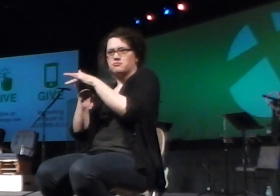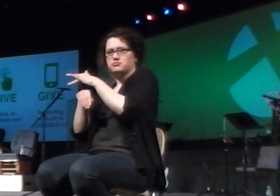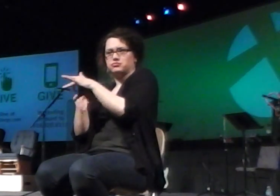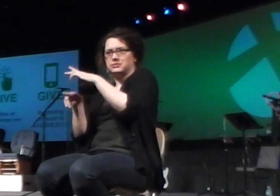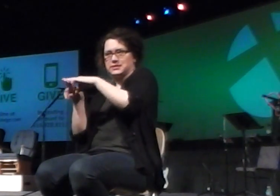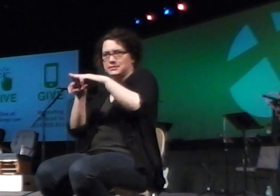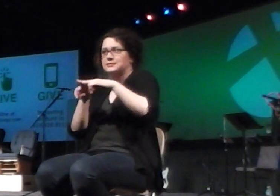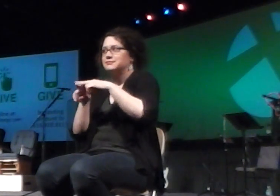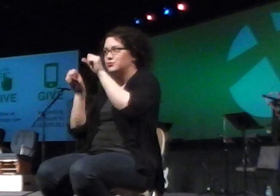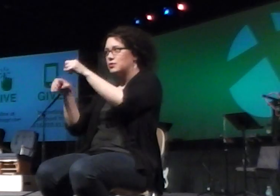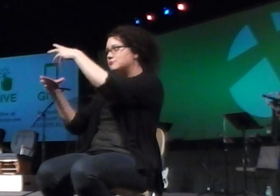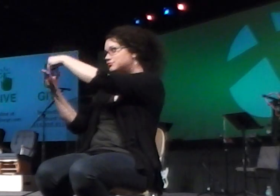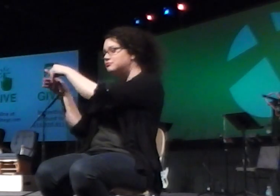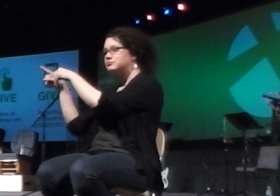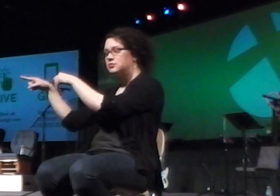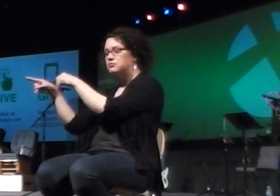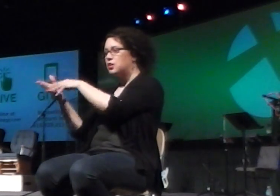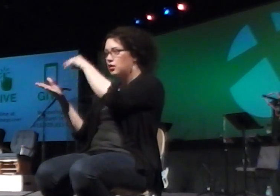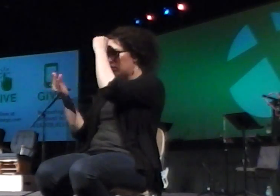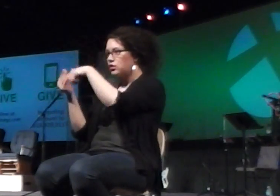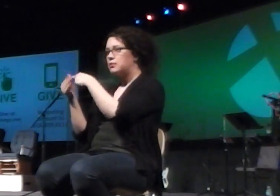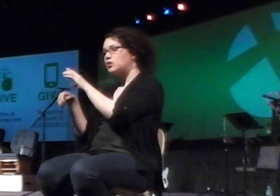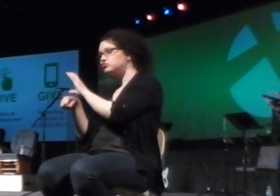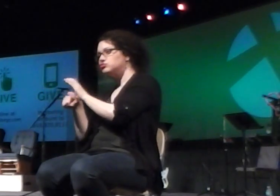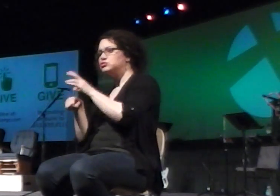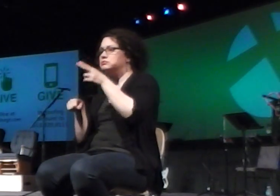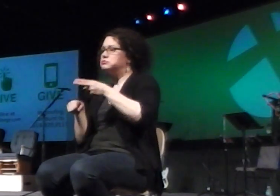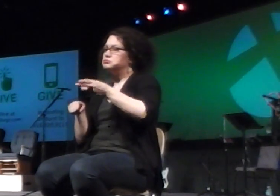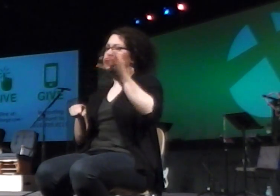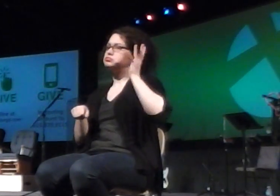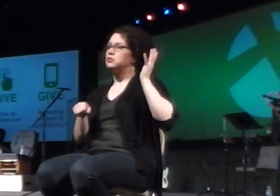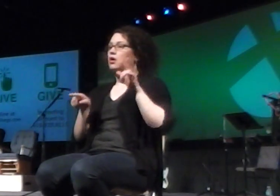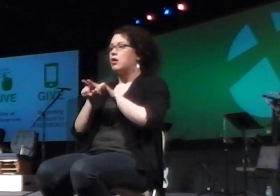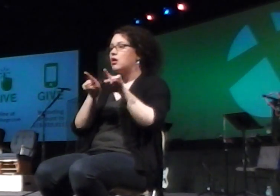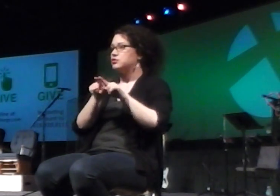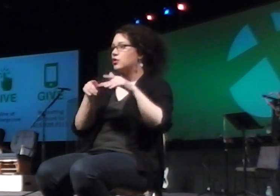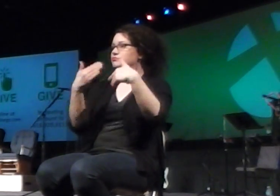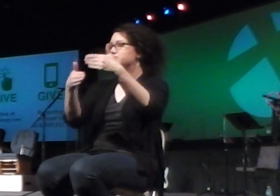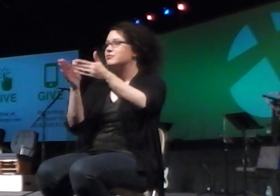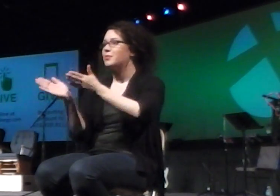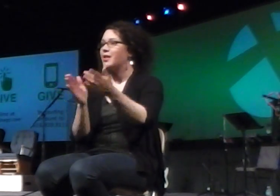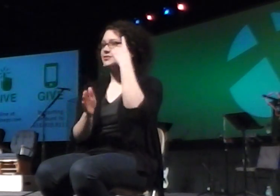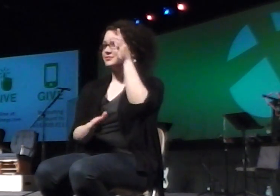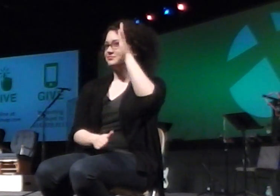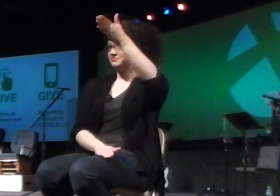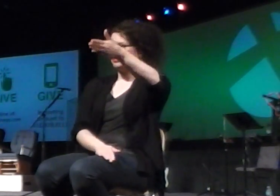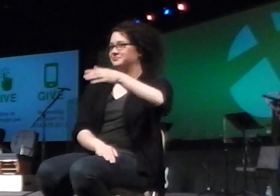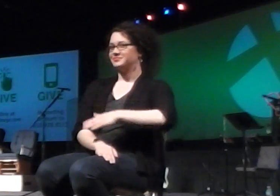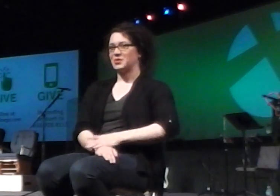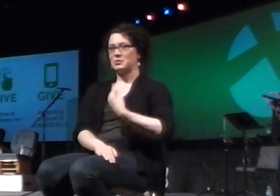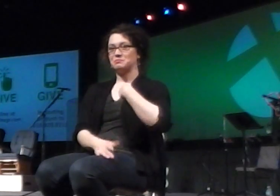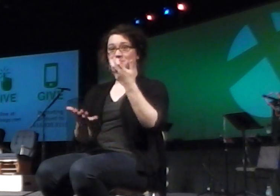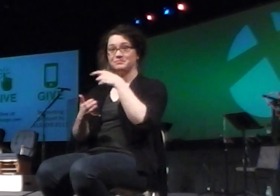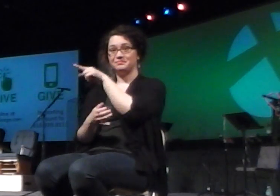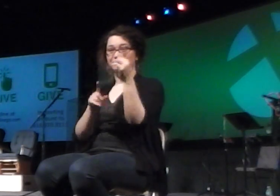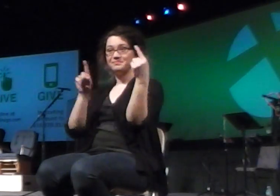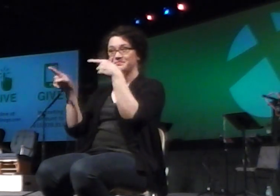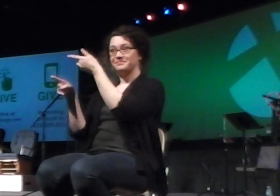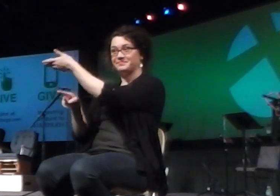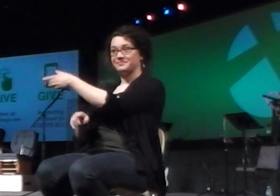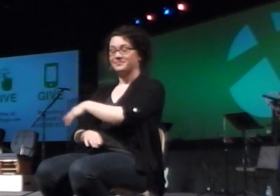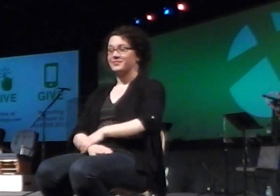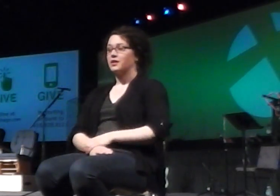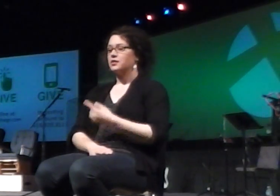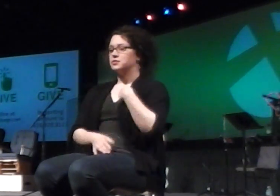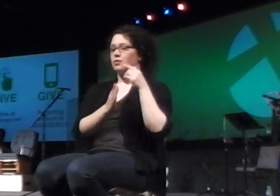our past of the church, but really more importantly, where we're going as a future of the church. So love to have you join us there. So let me pray for the offering,